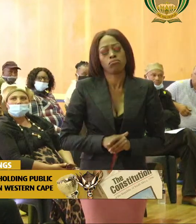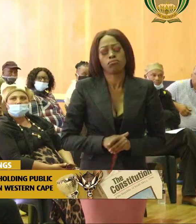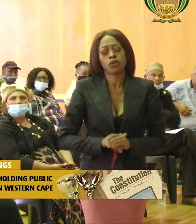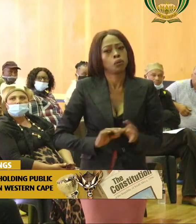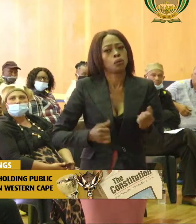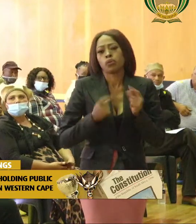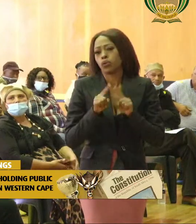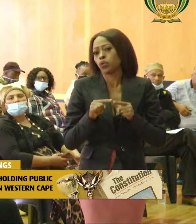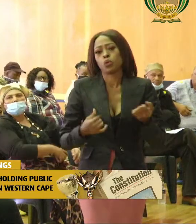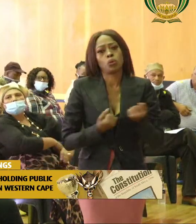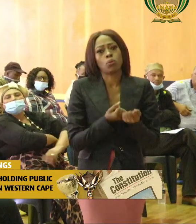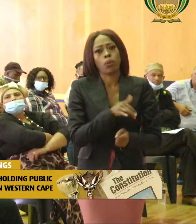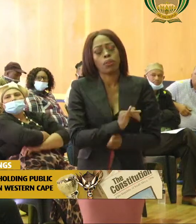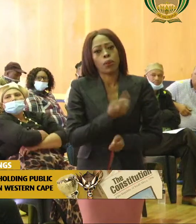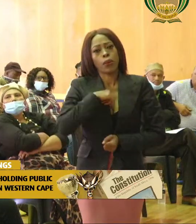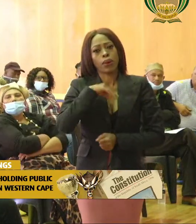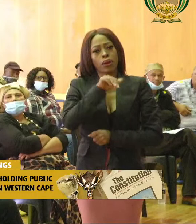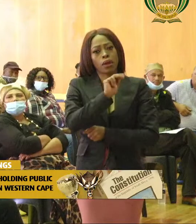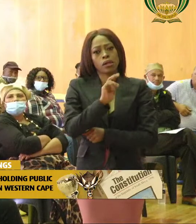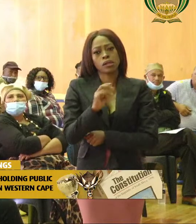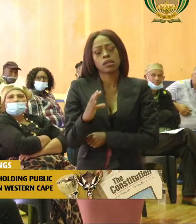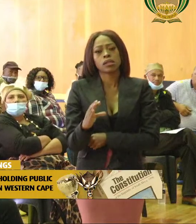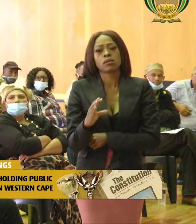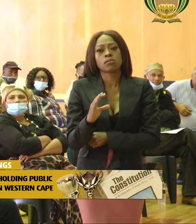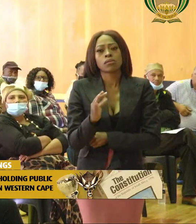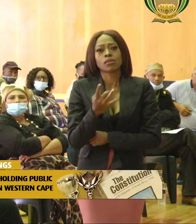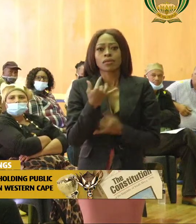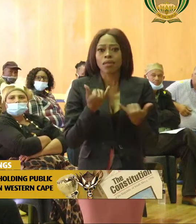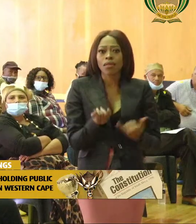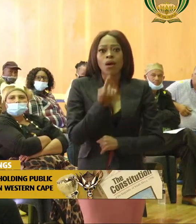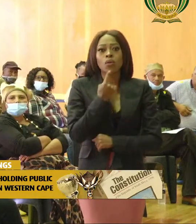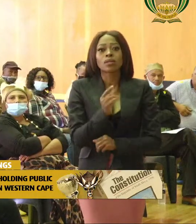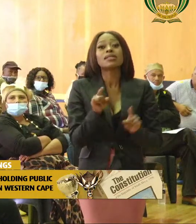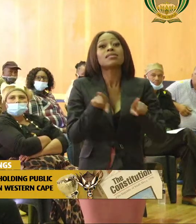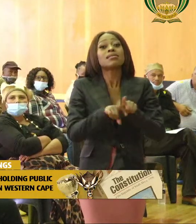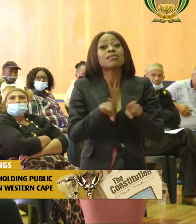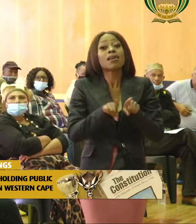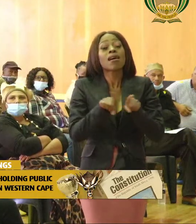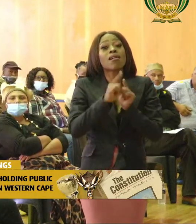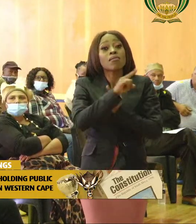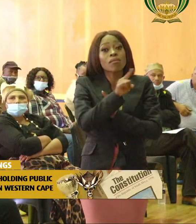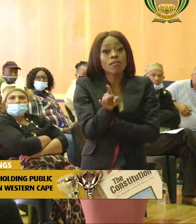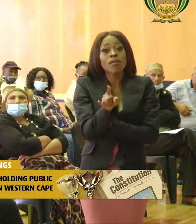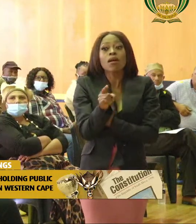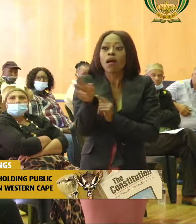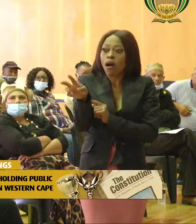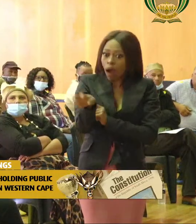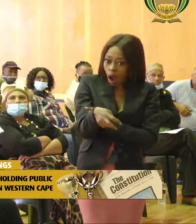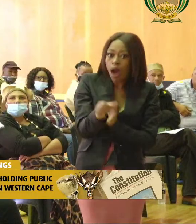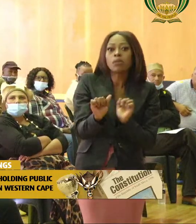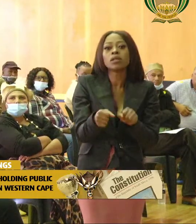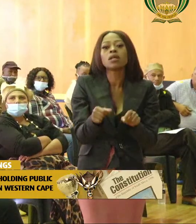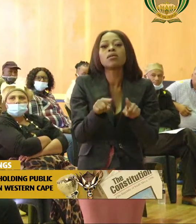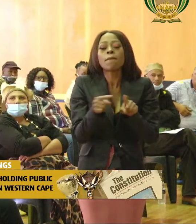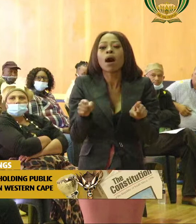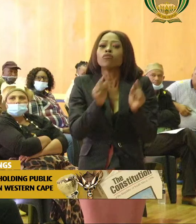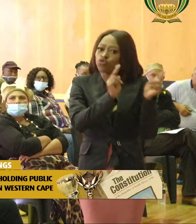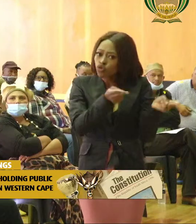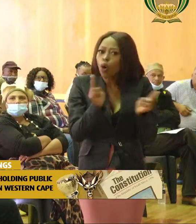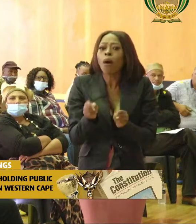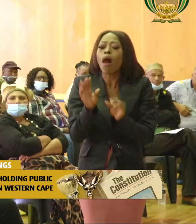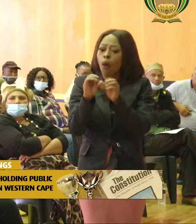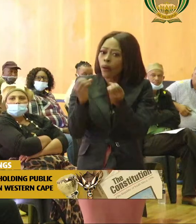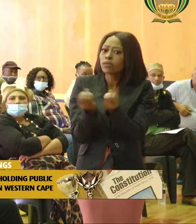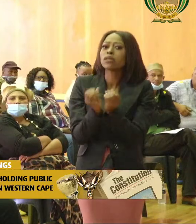Asiyixhasi si-ANC loo nto leyo maqabane. Sithi ke maqabane nabo mabeze, kodwa mabaze njengemibutho yezopolitiko